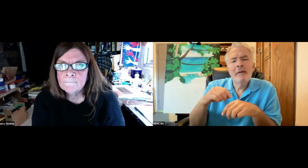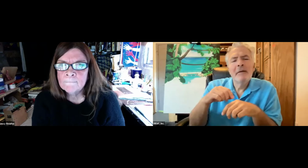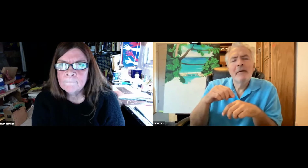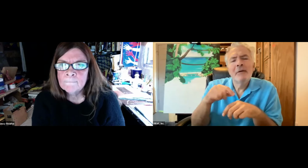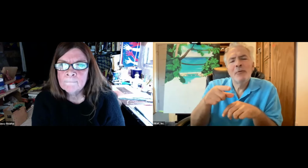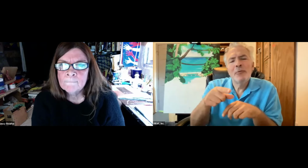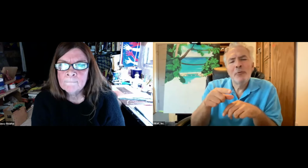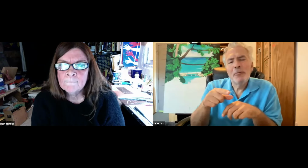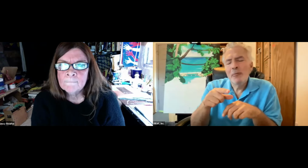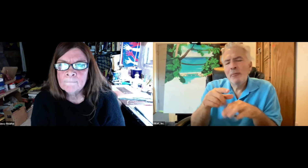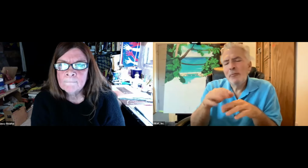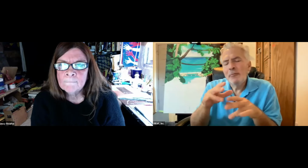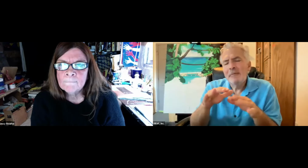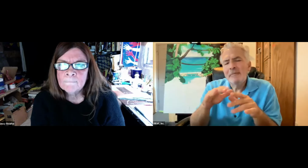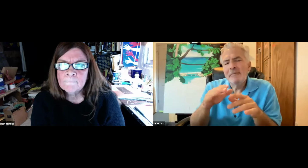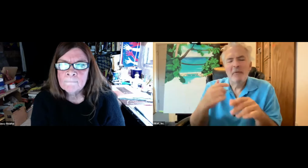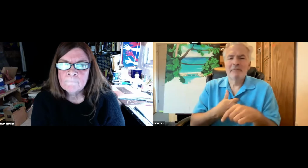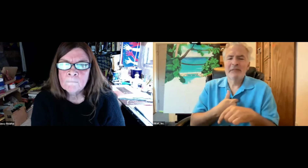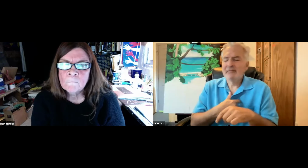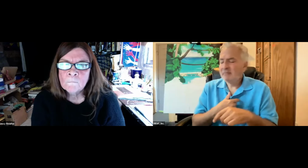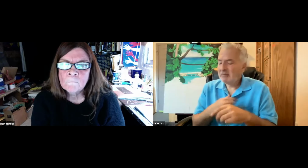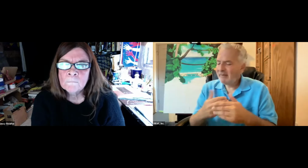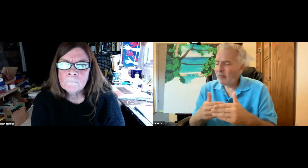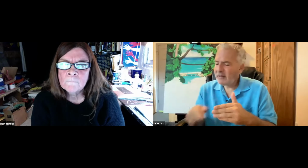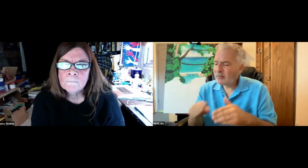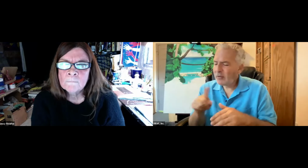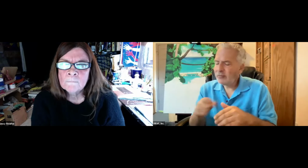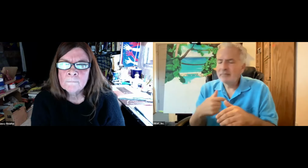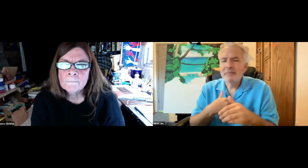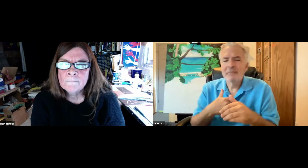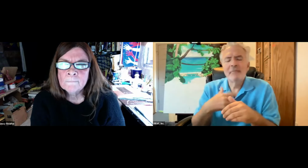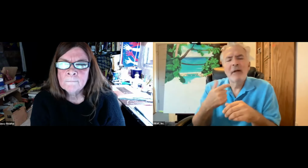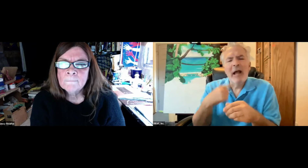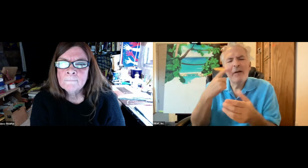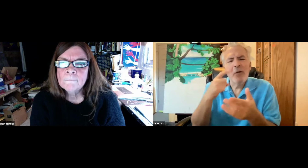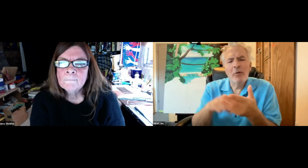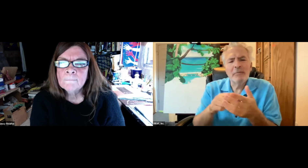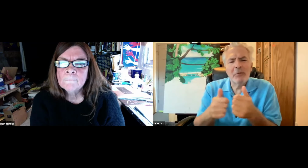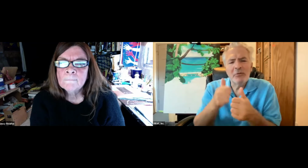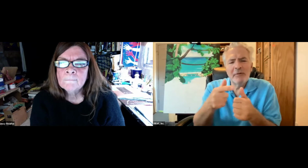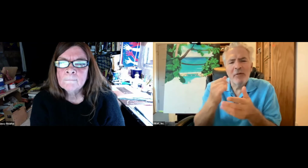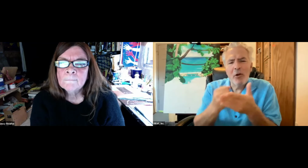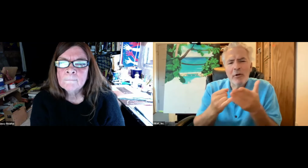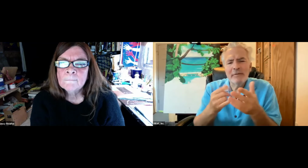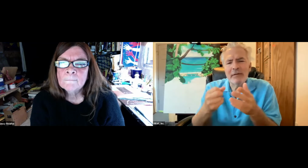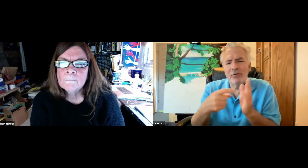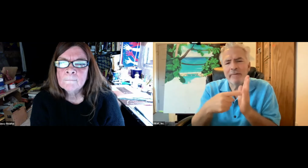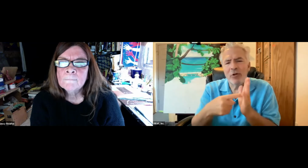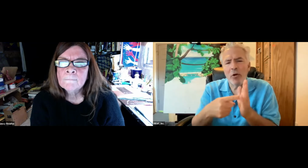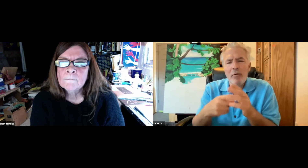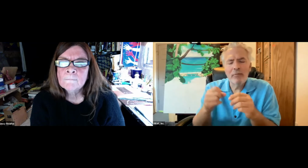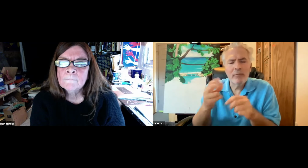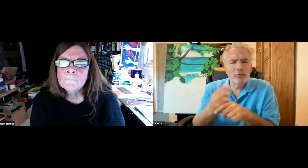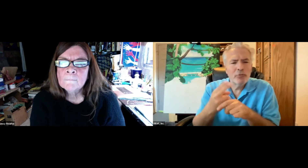Let's see. Another question. And this is me asking that before I look at one of their questions. I